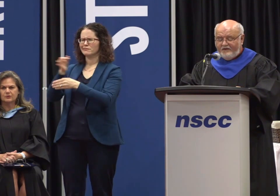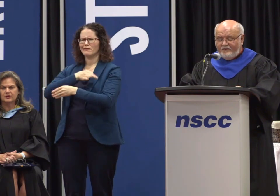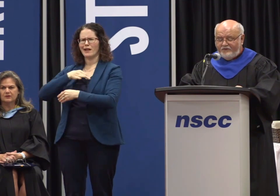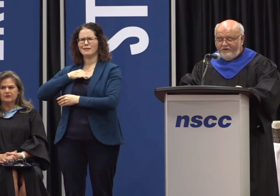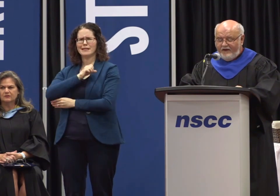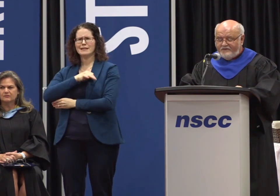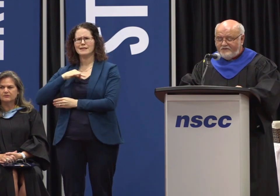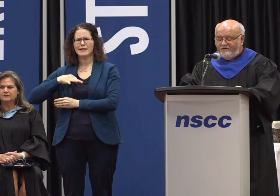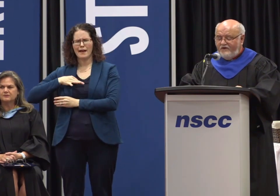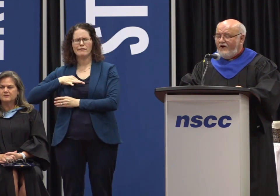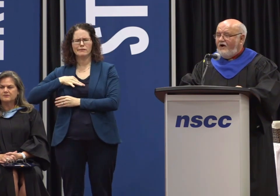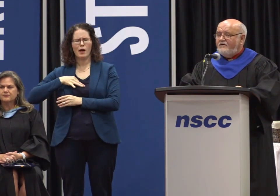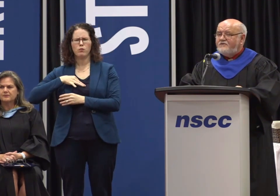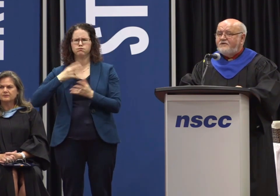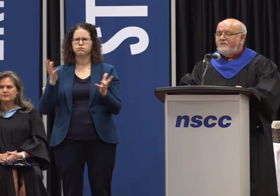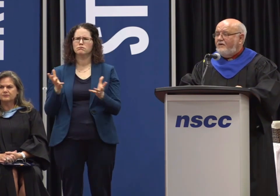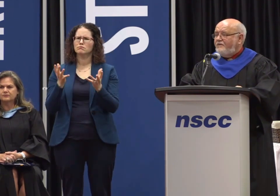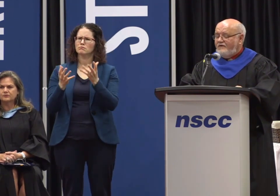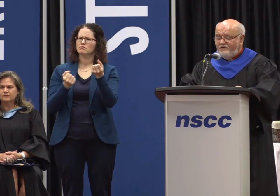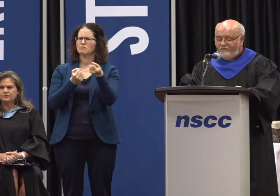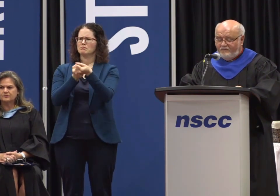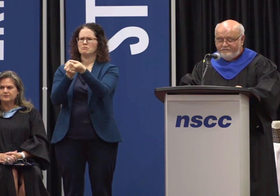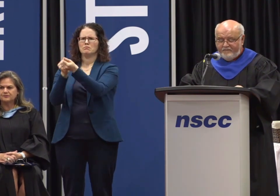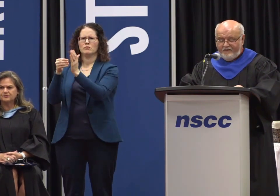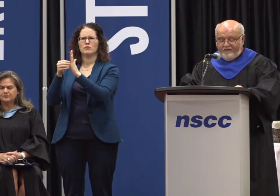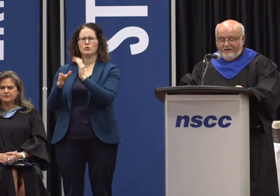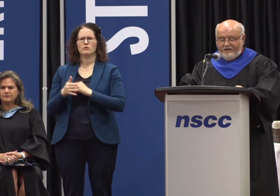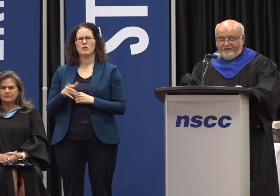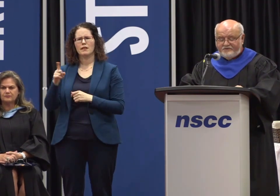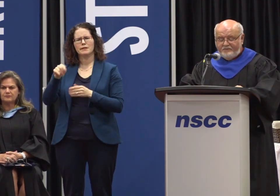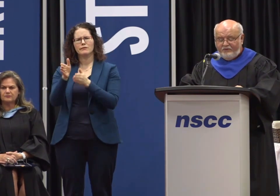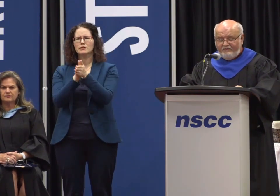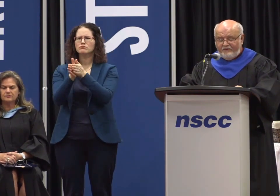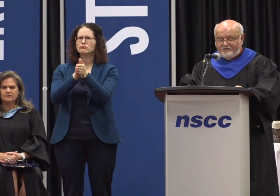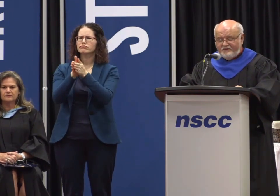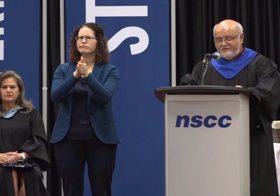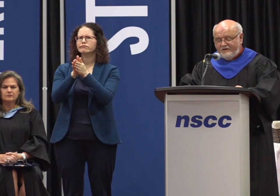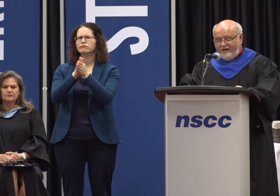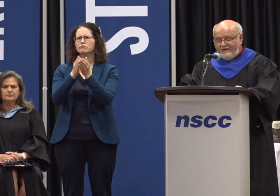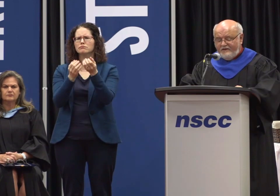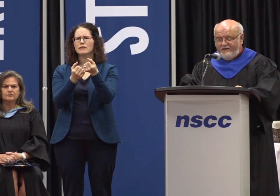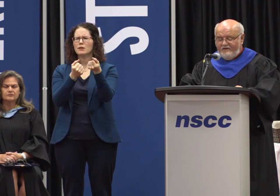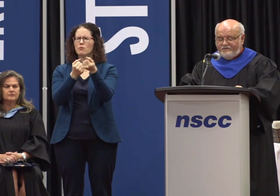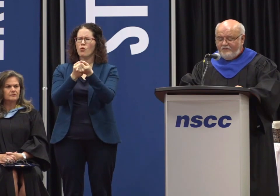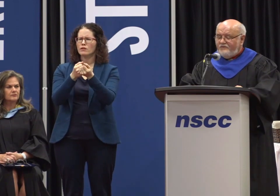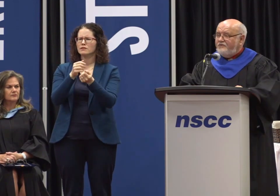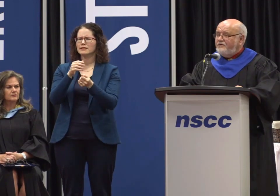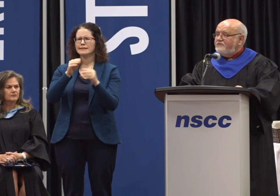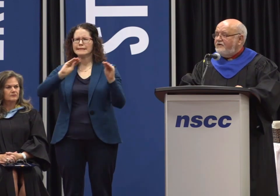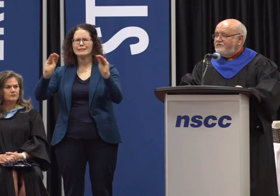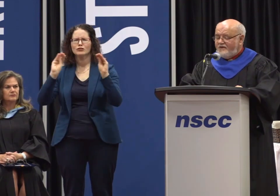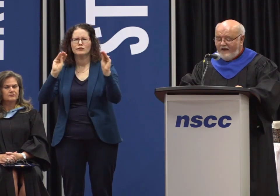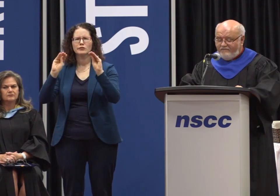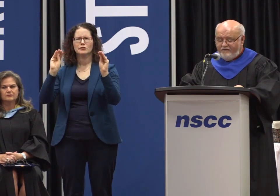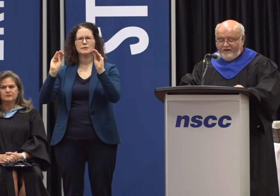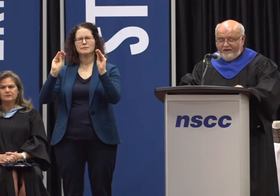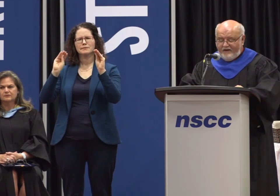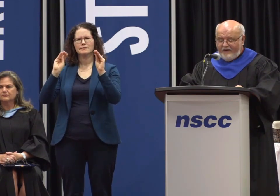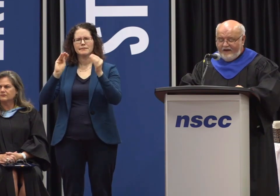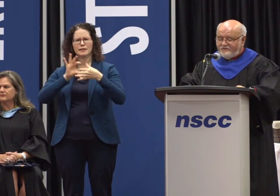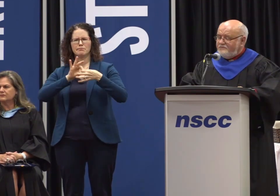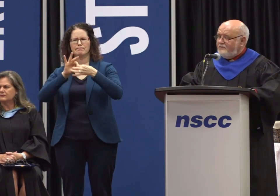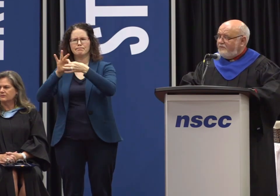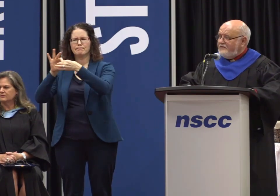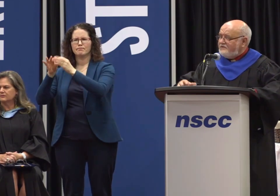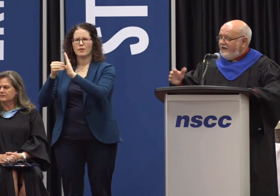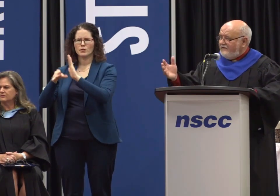They lead with their heads and their hearts in what they do. It is a privilege and a delight to introduce our staff, and